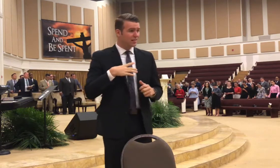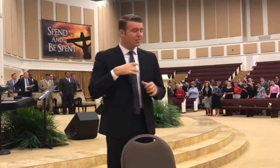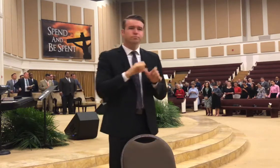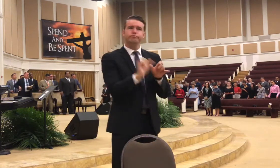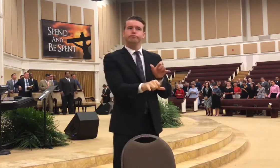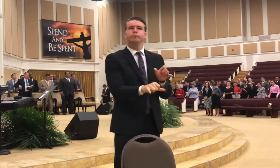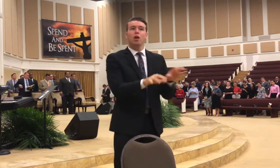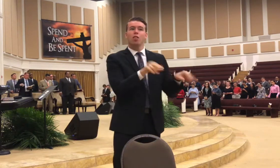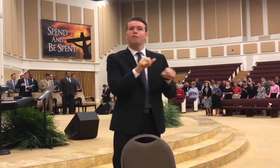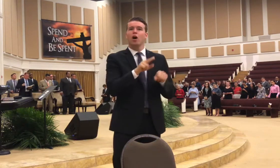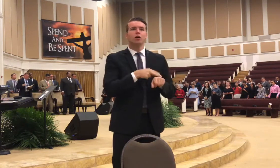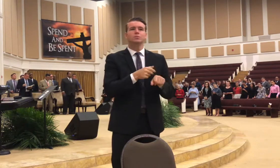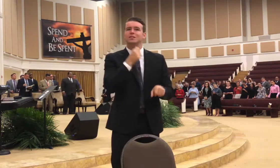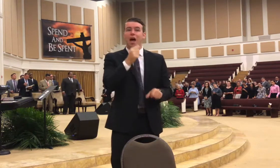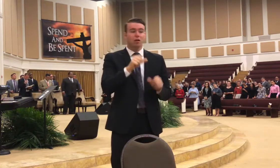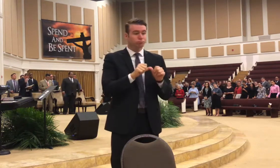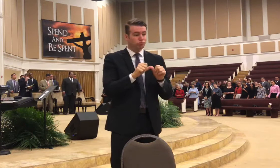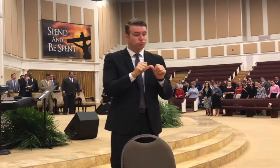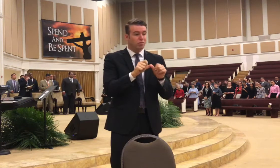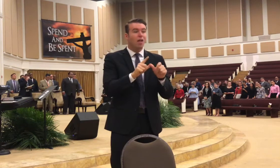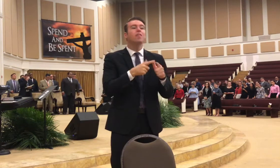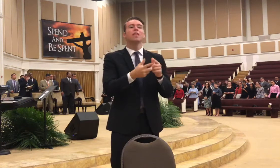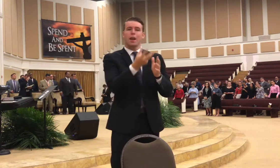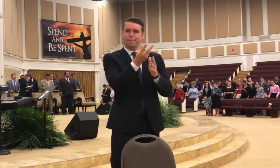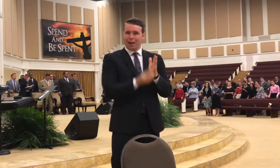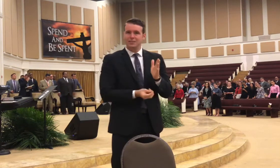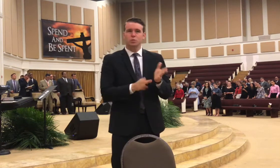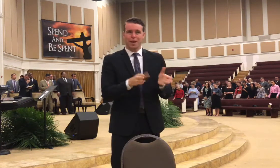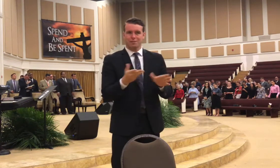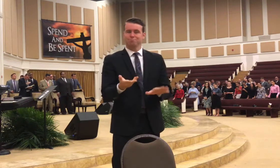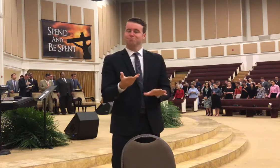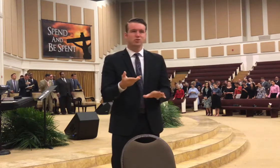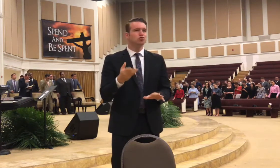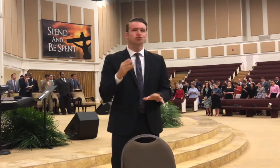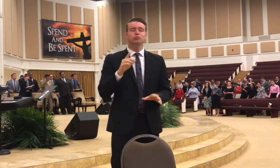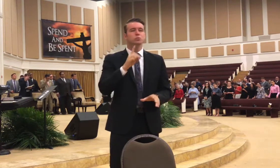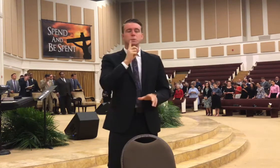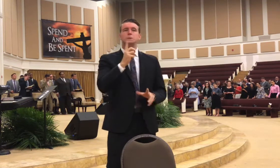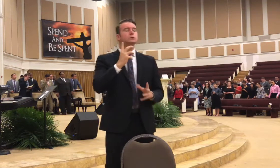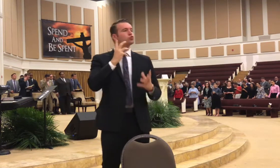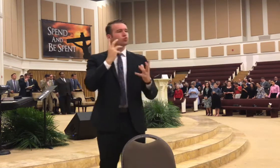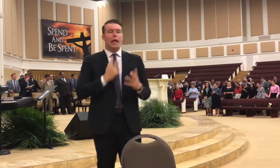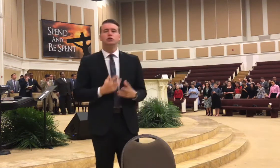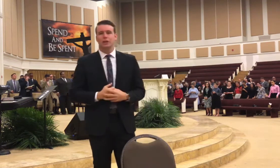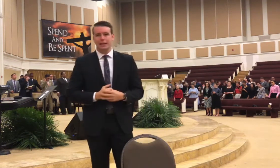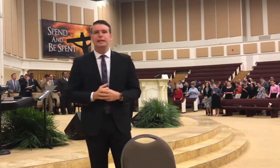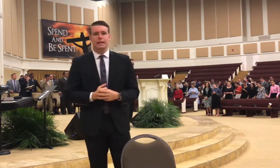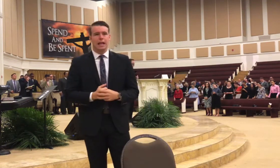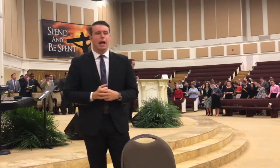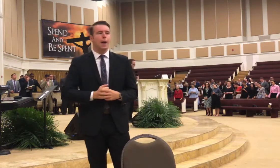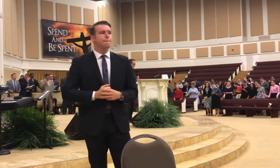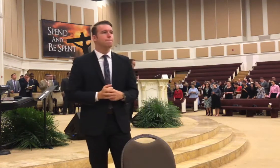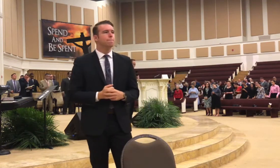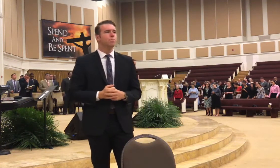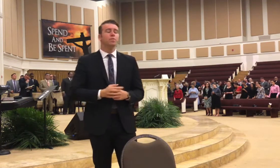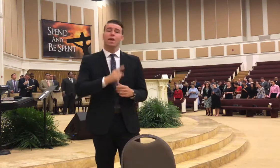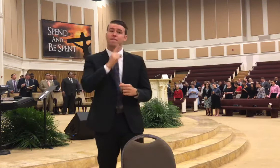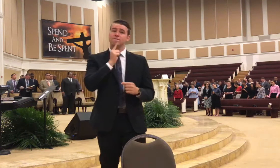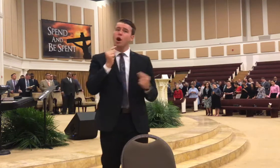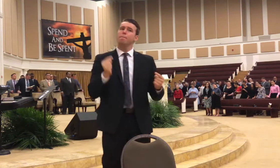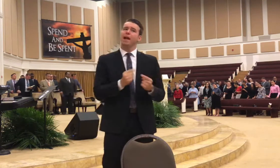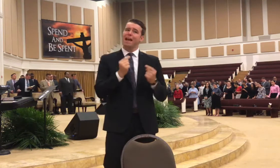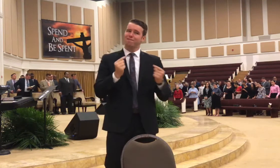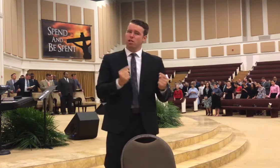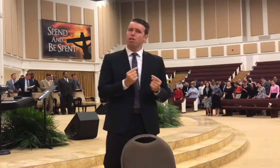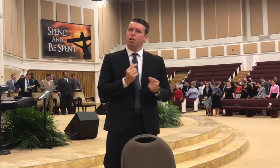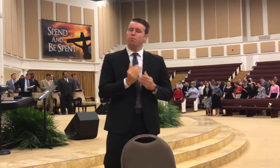hospital and passed away. Just a tragedy and a very painful